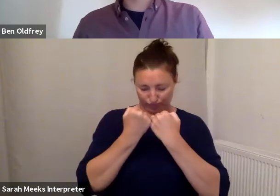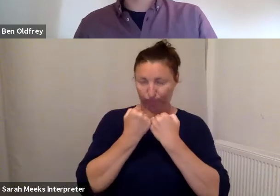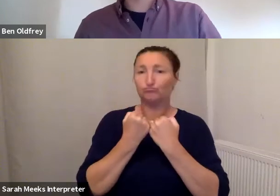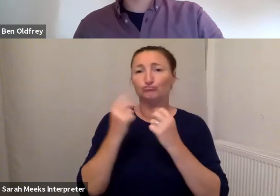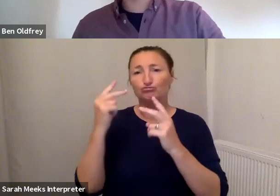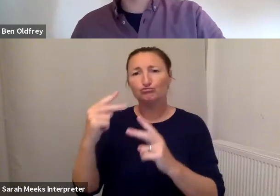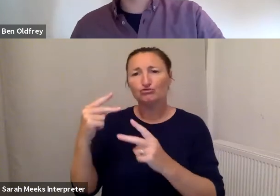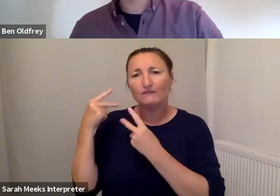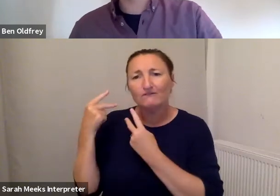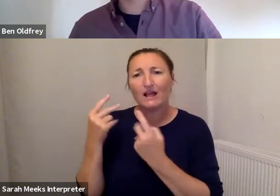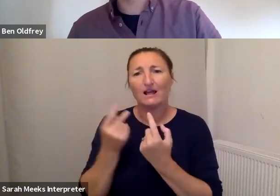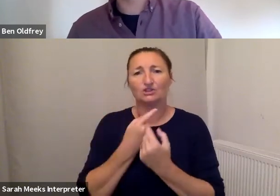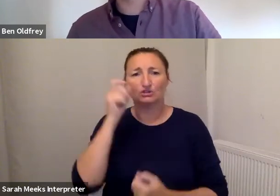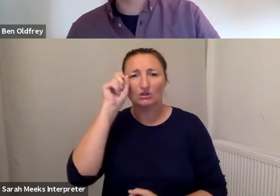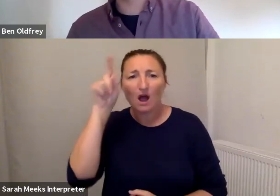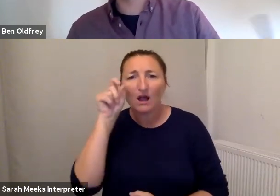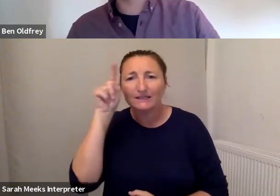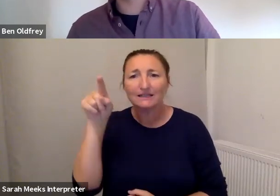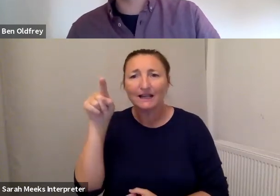your feedback.